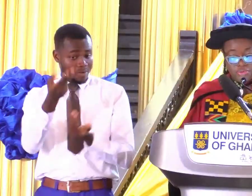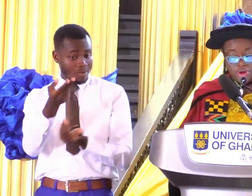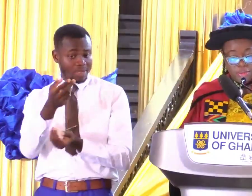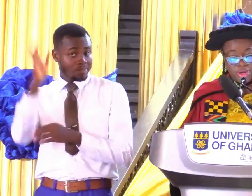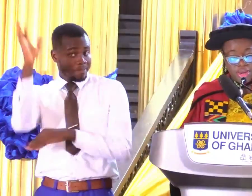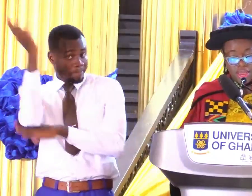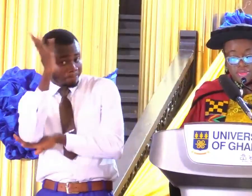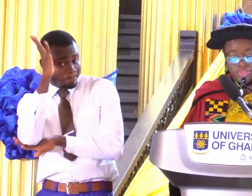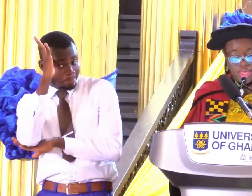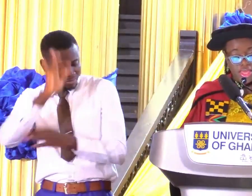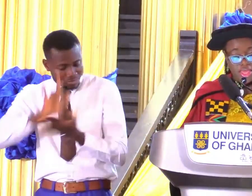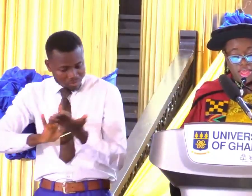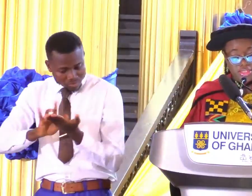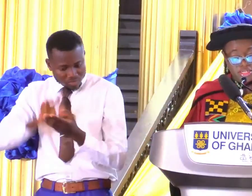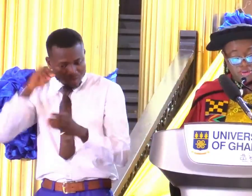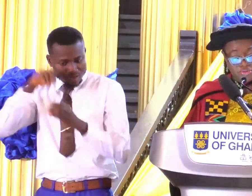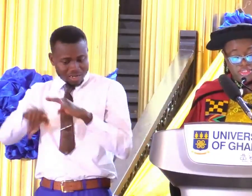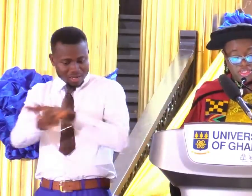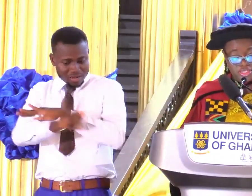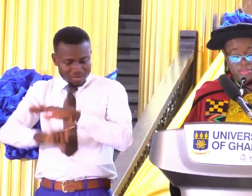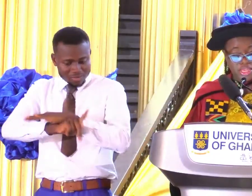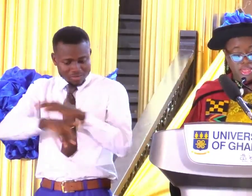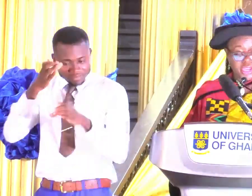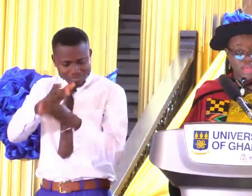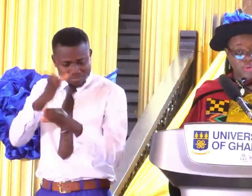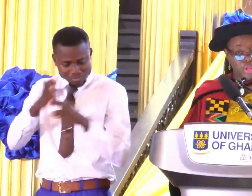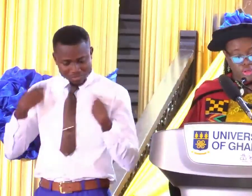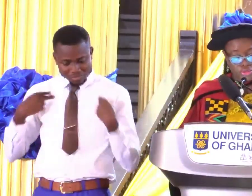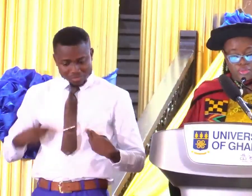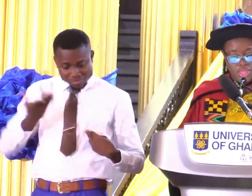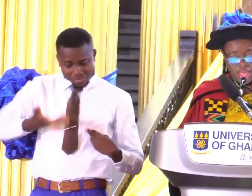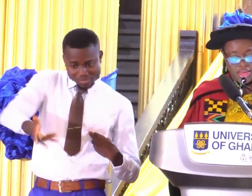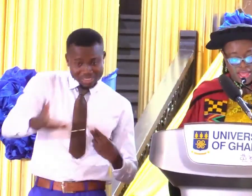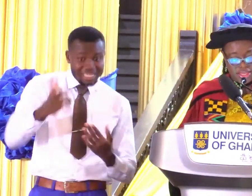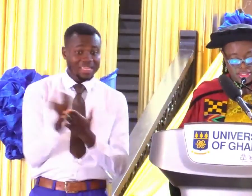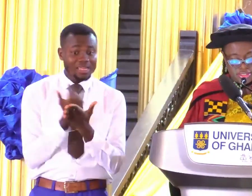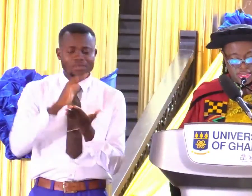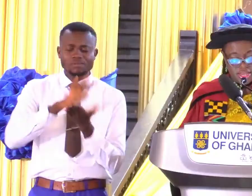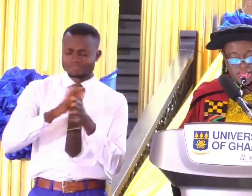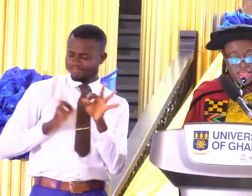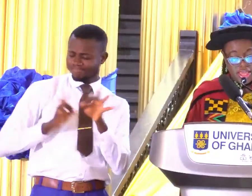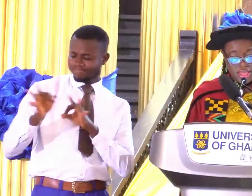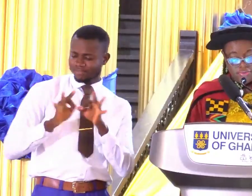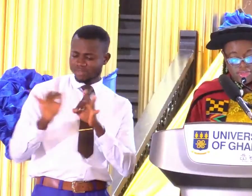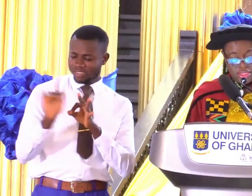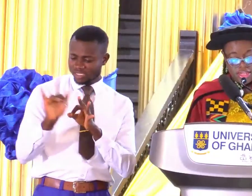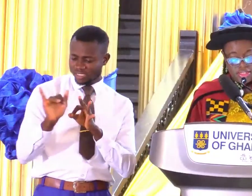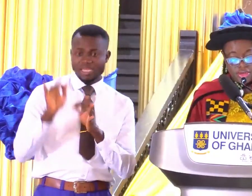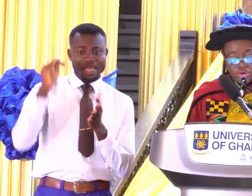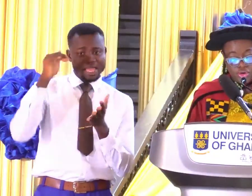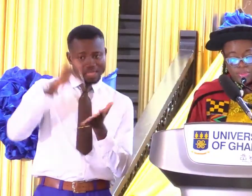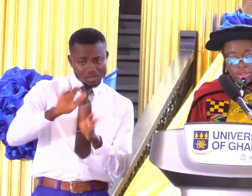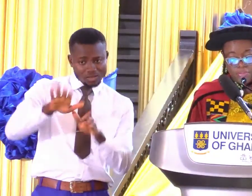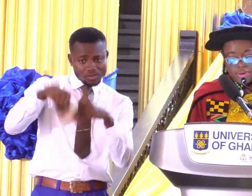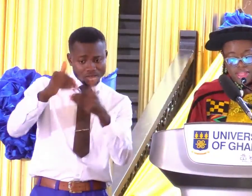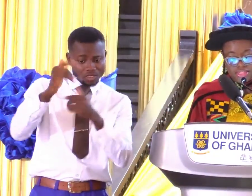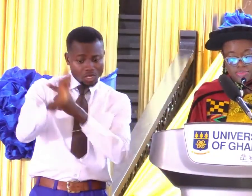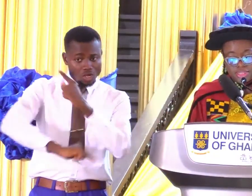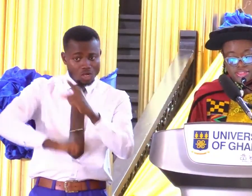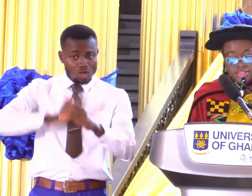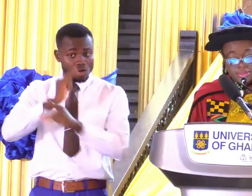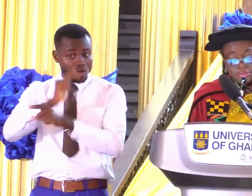the primary healthcare delivery system in Ghana will also be highlighted. Given that the global